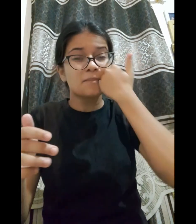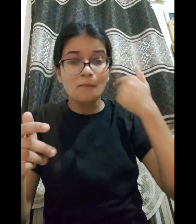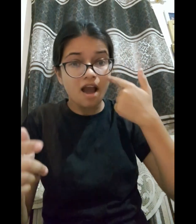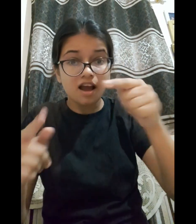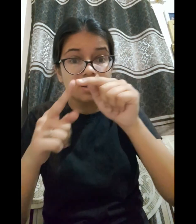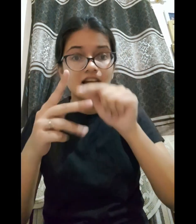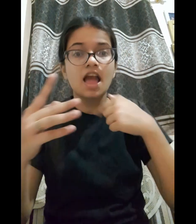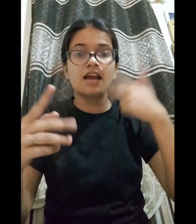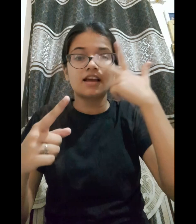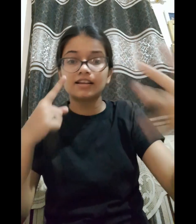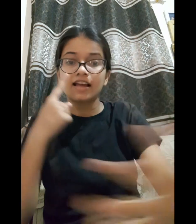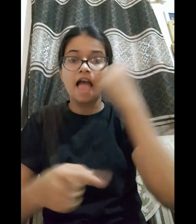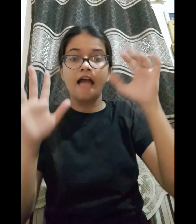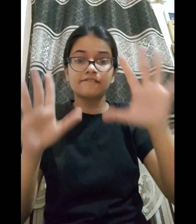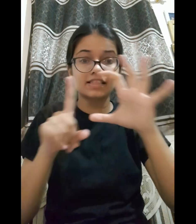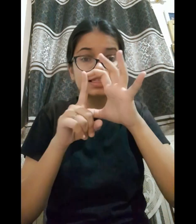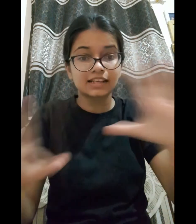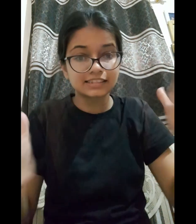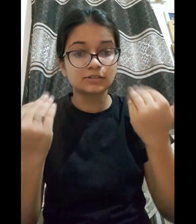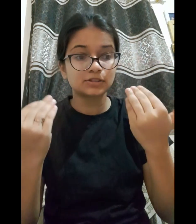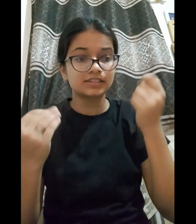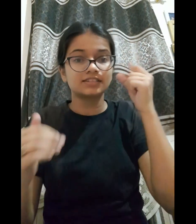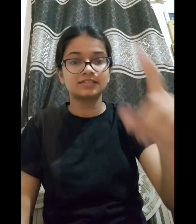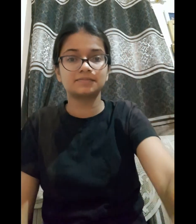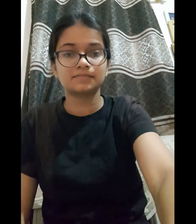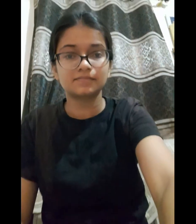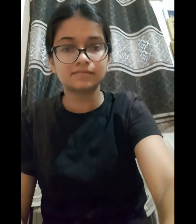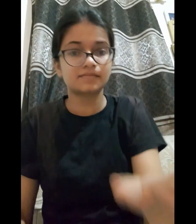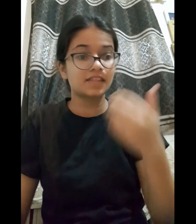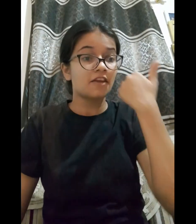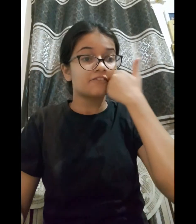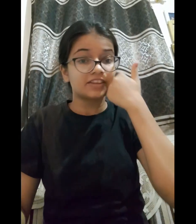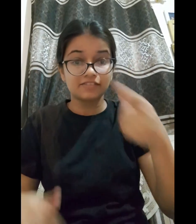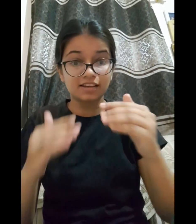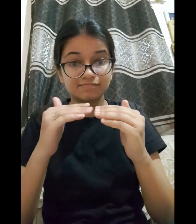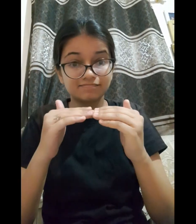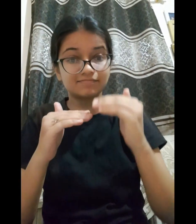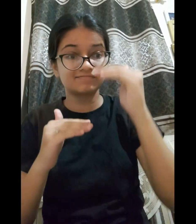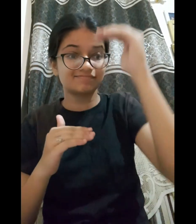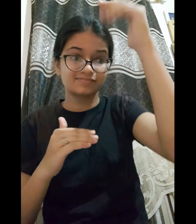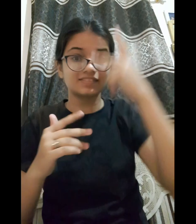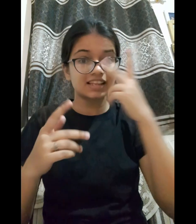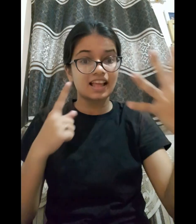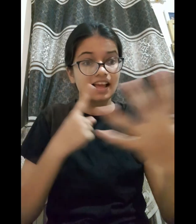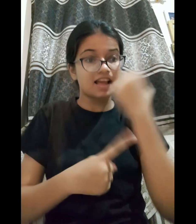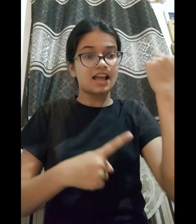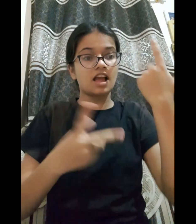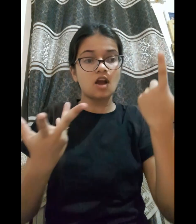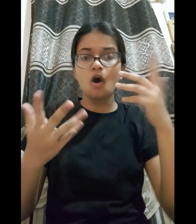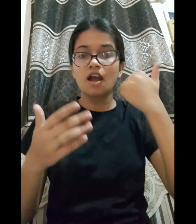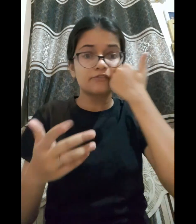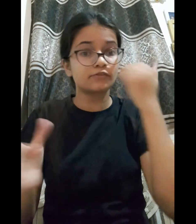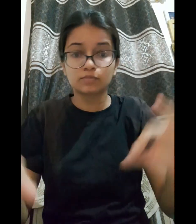disease is going to a dangerous turn are fever that becomes higher grade than what it was before, or if there's no